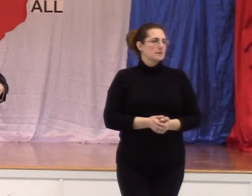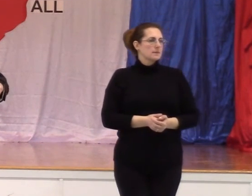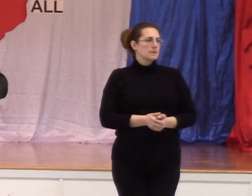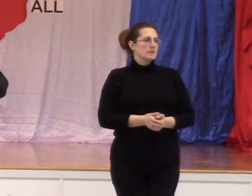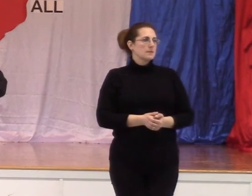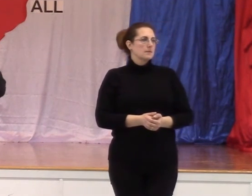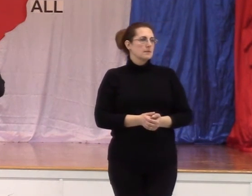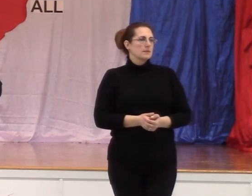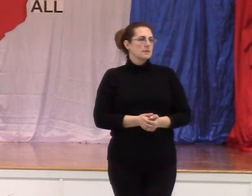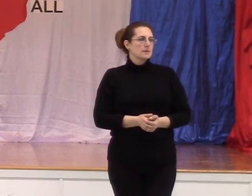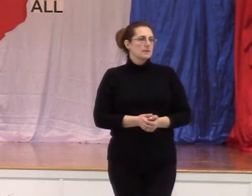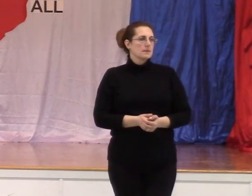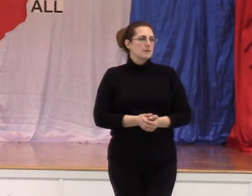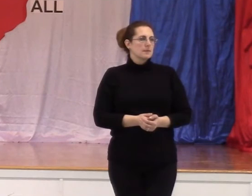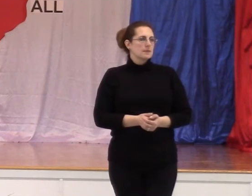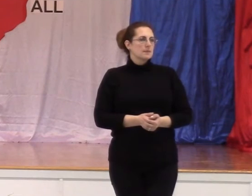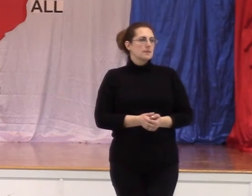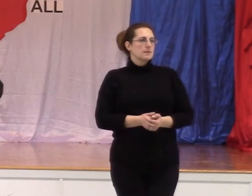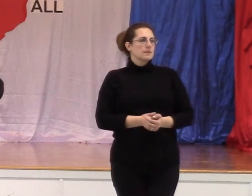Okay?